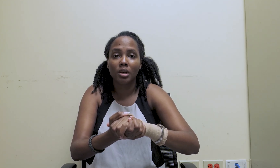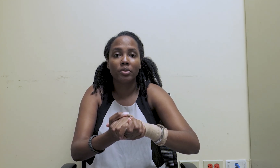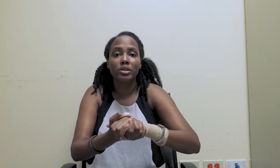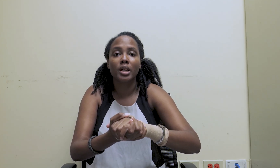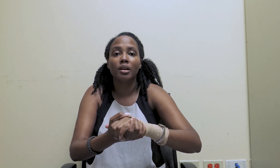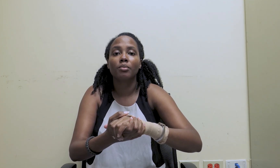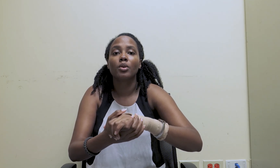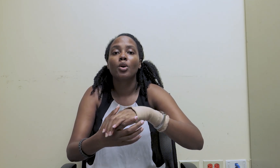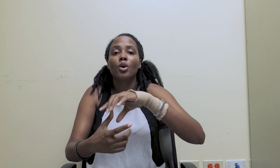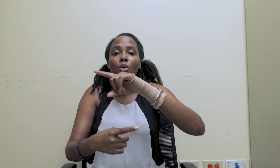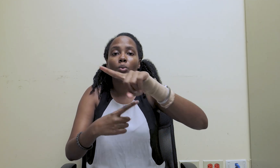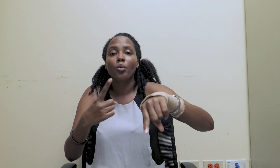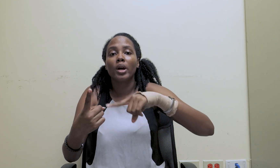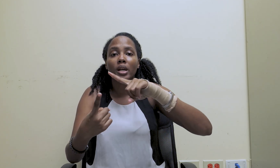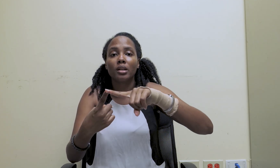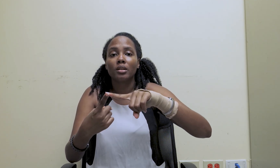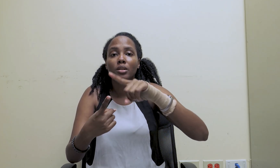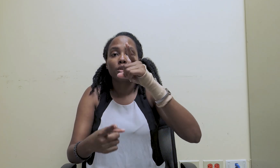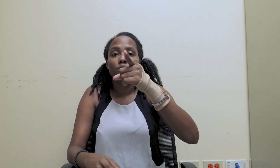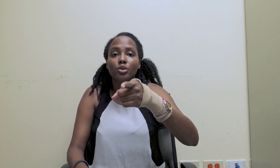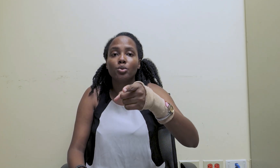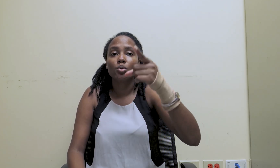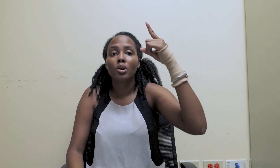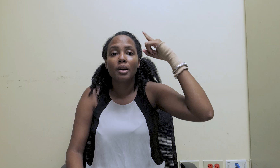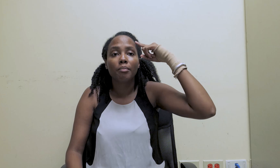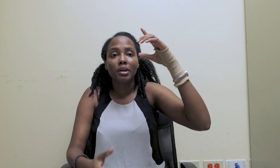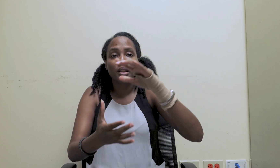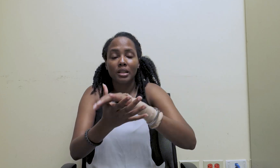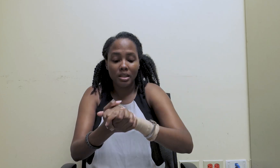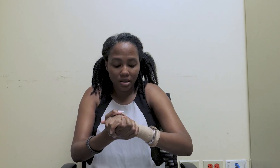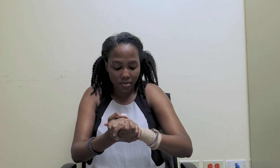every time. When you believe.